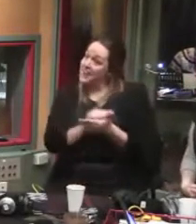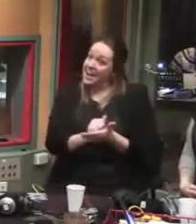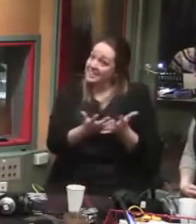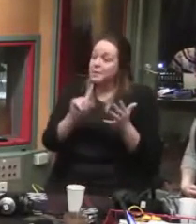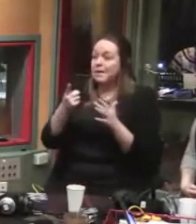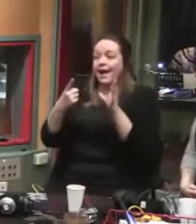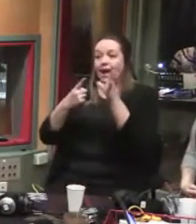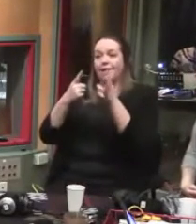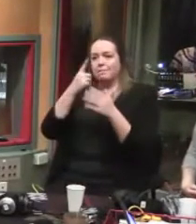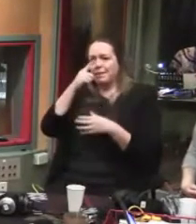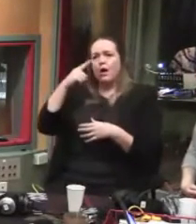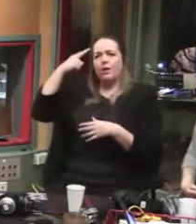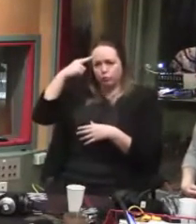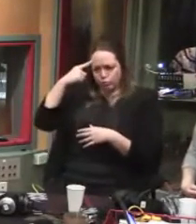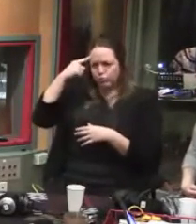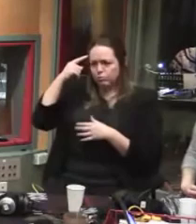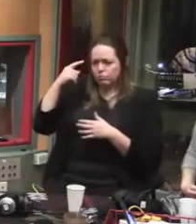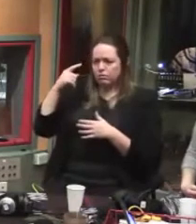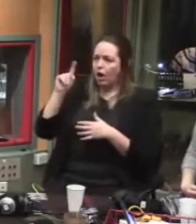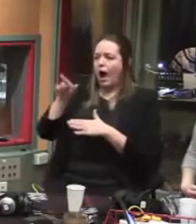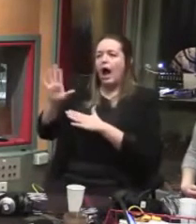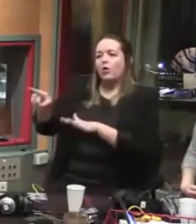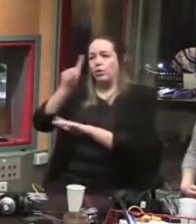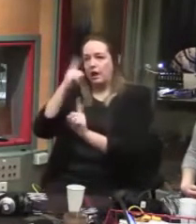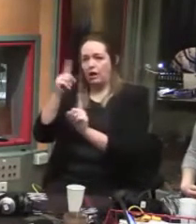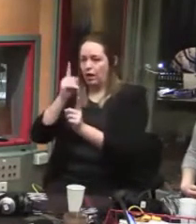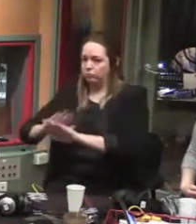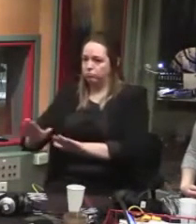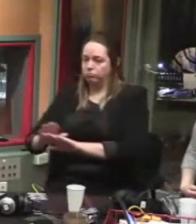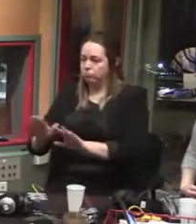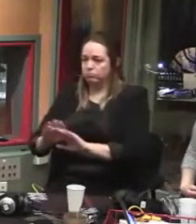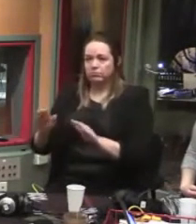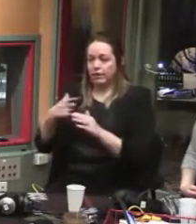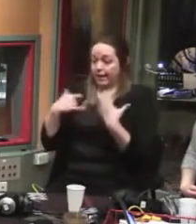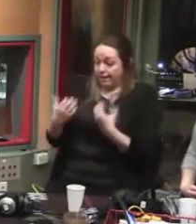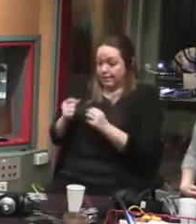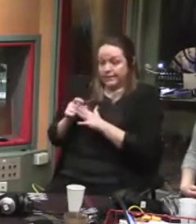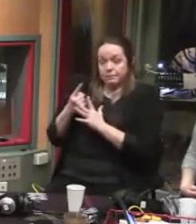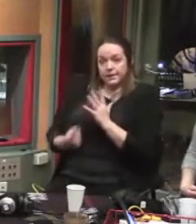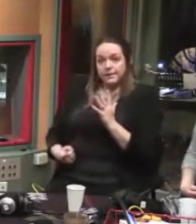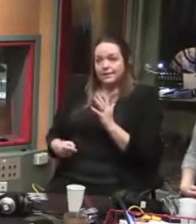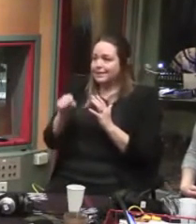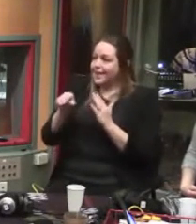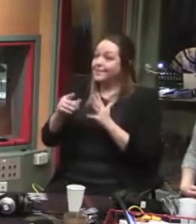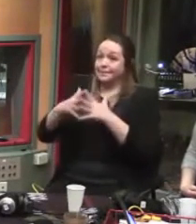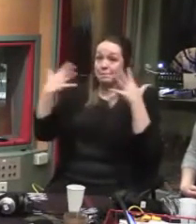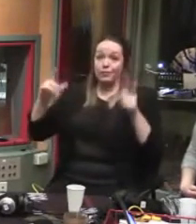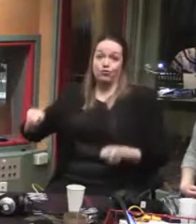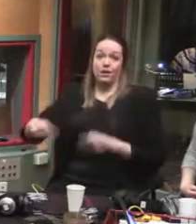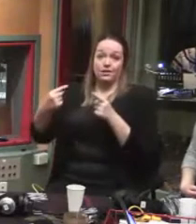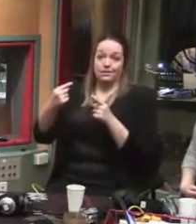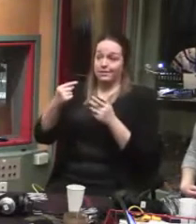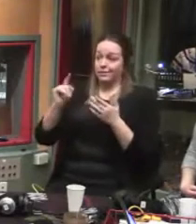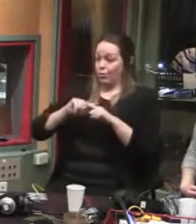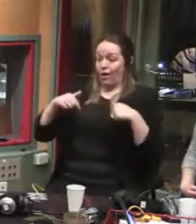the assumptions that people make about what you can't do as a person with a disability are the major challenges which we face.